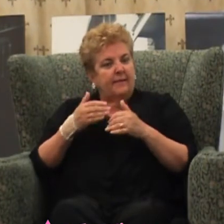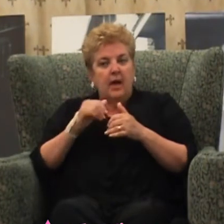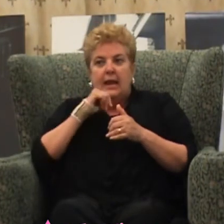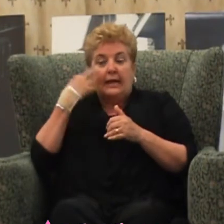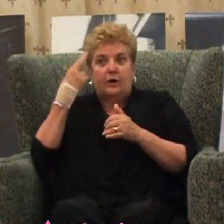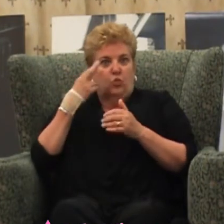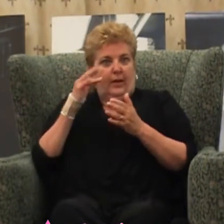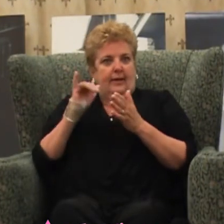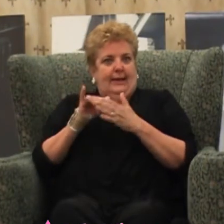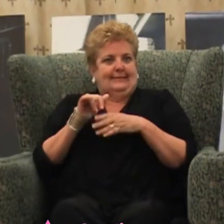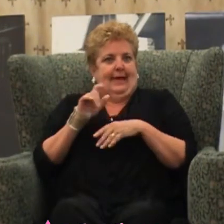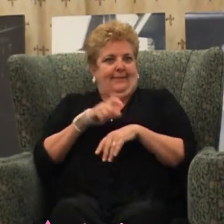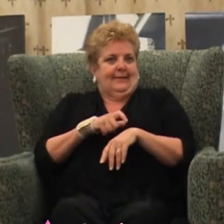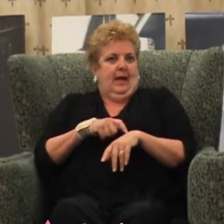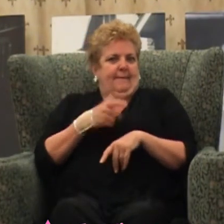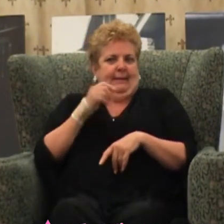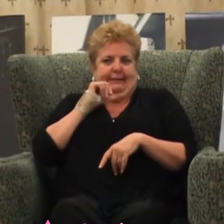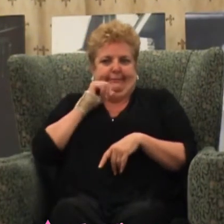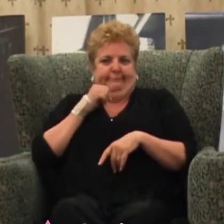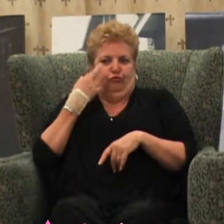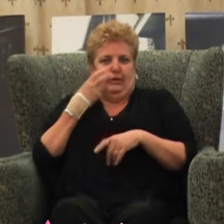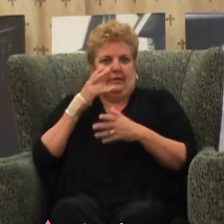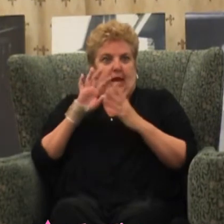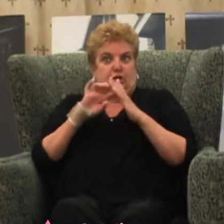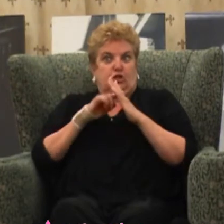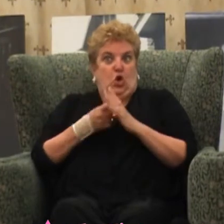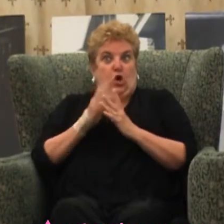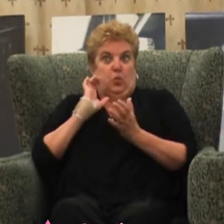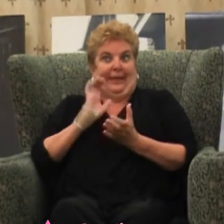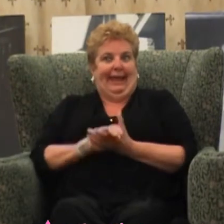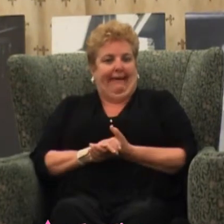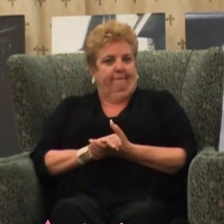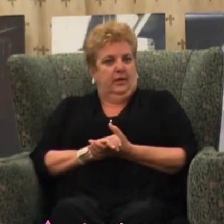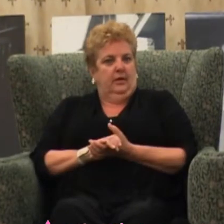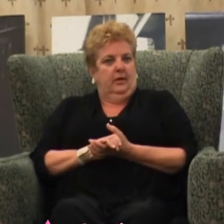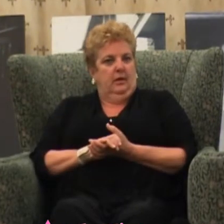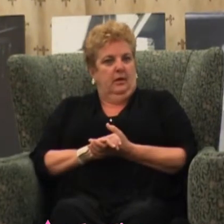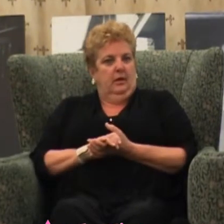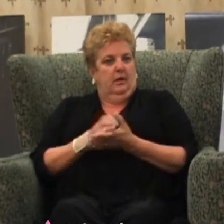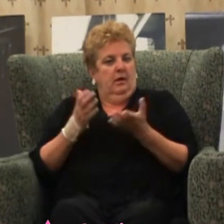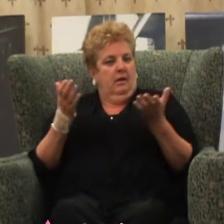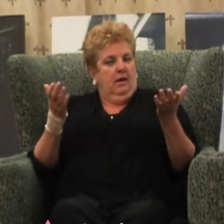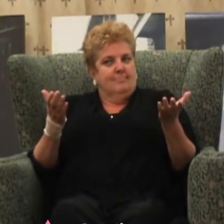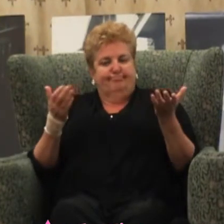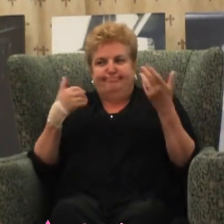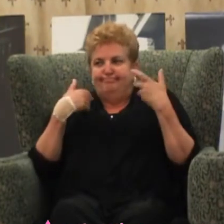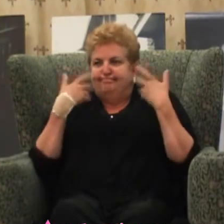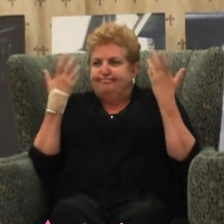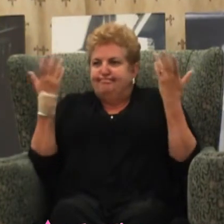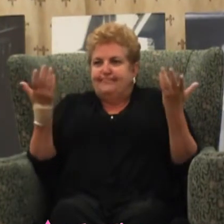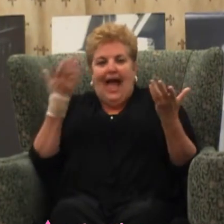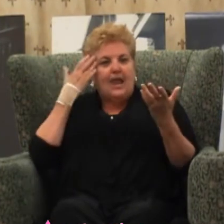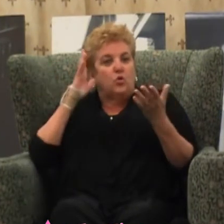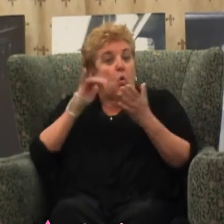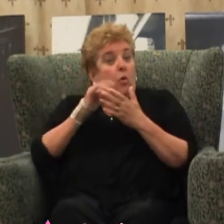second step. I just came to believe. And I don't know if those were miracles or